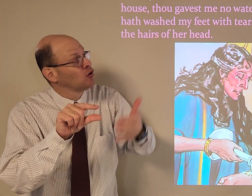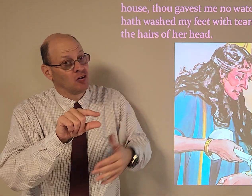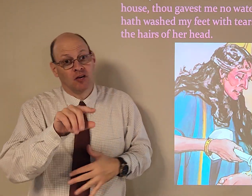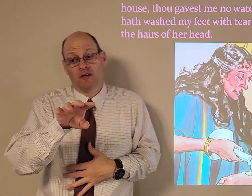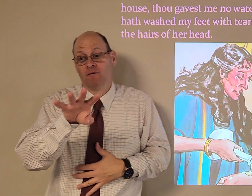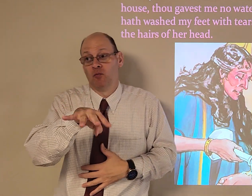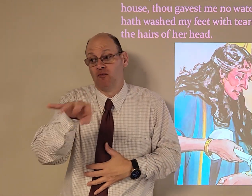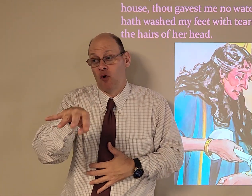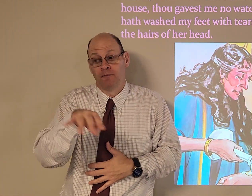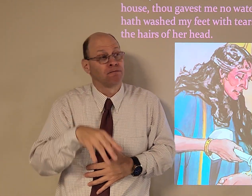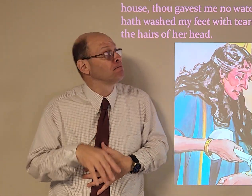Verse 44,